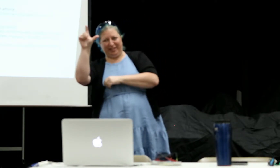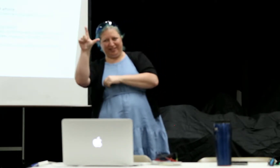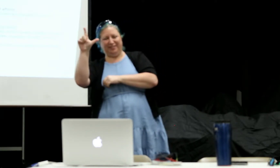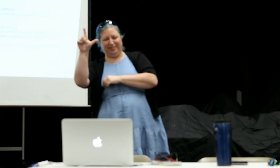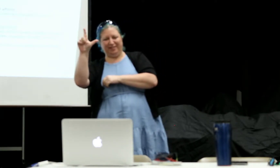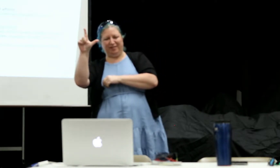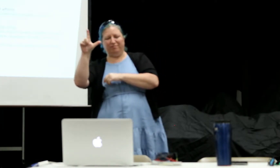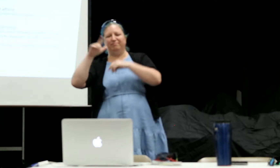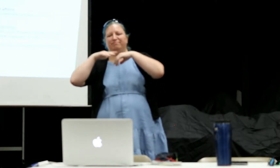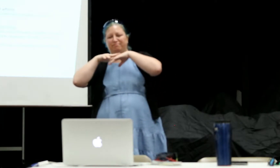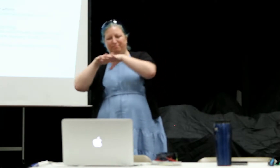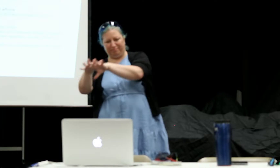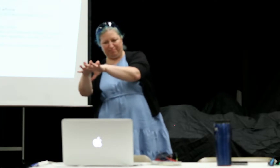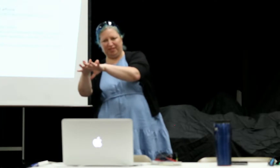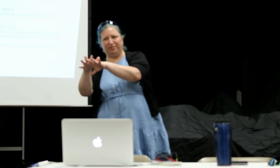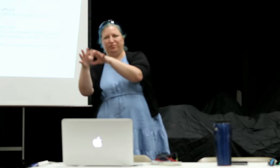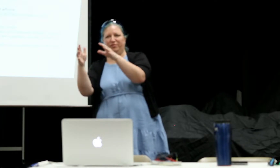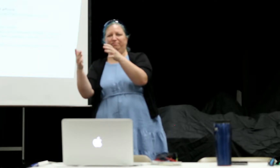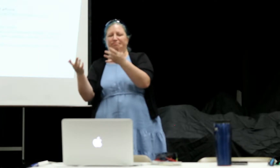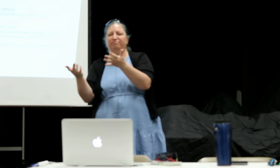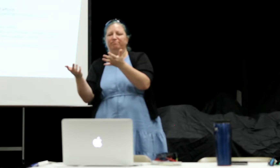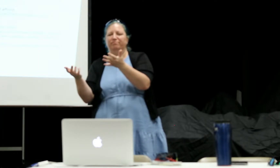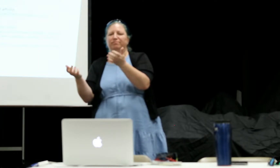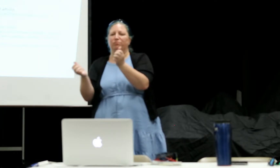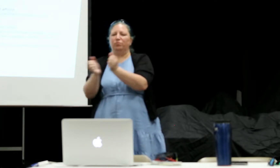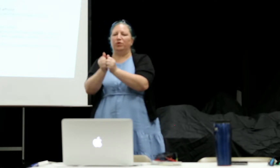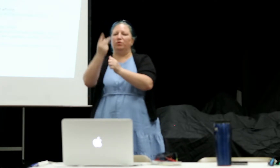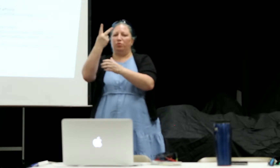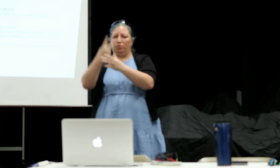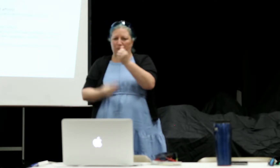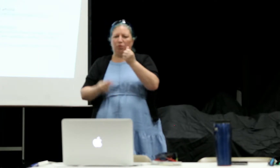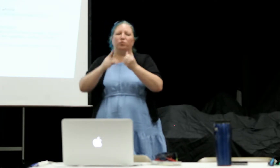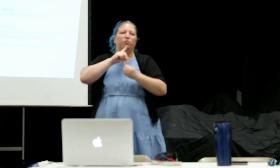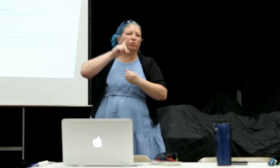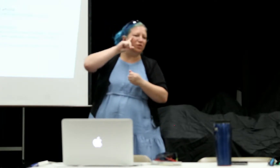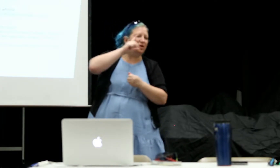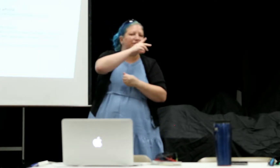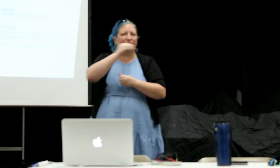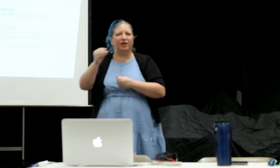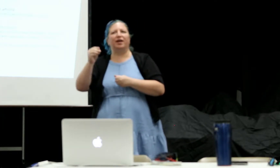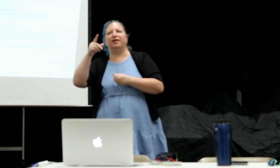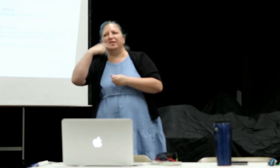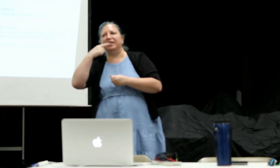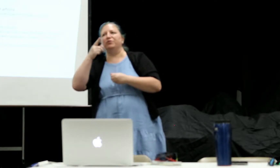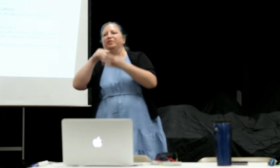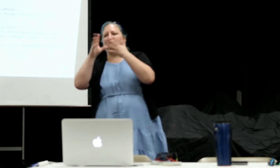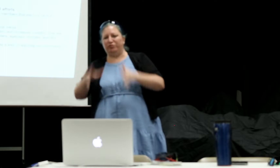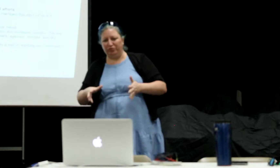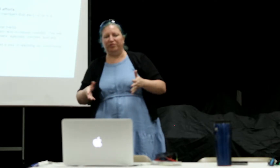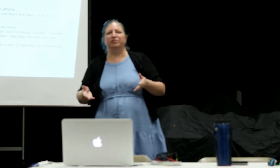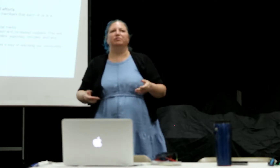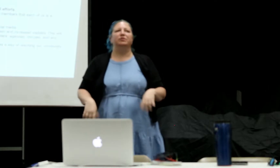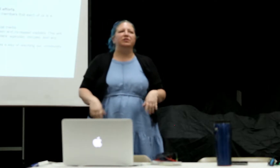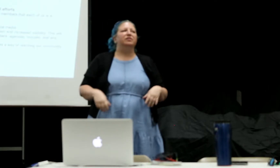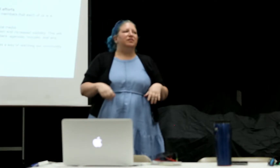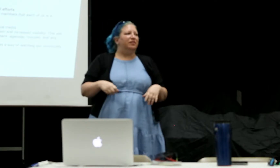And so now I am teaching ASL in public schools for both deaf and